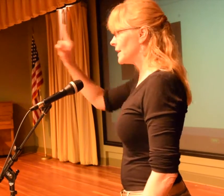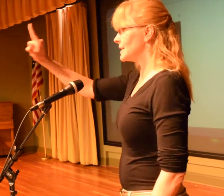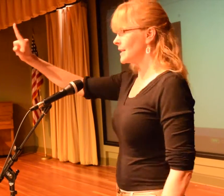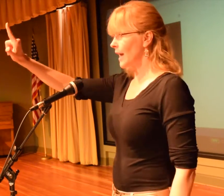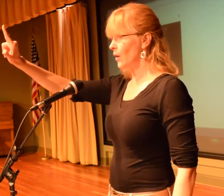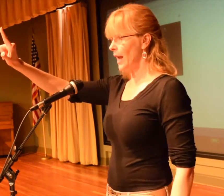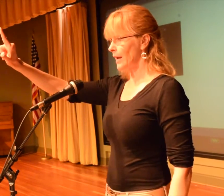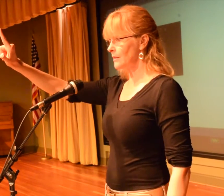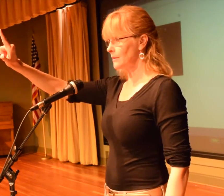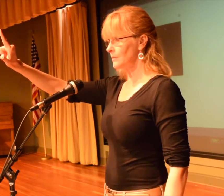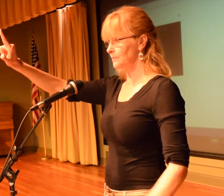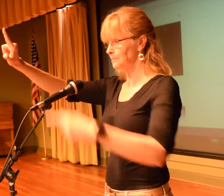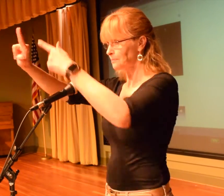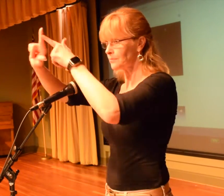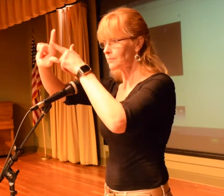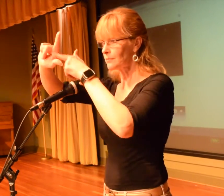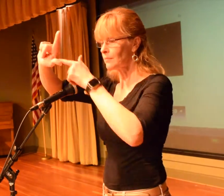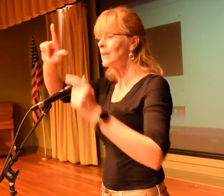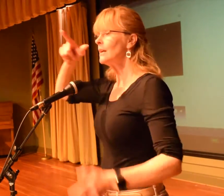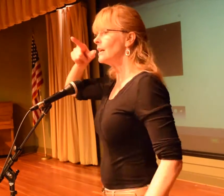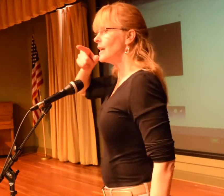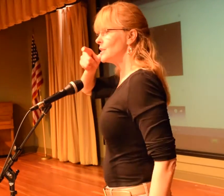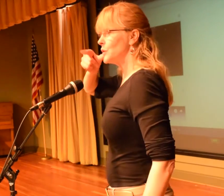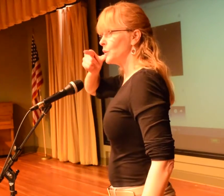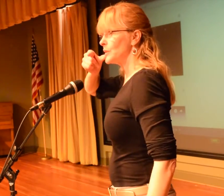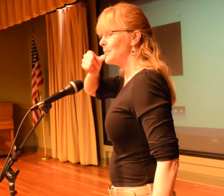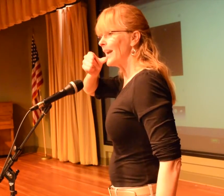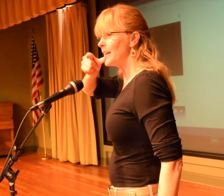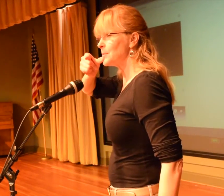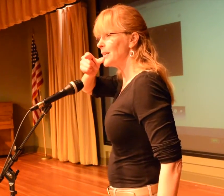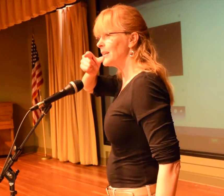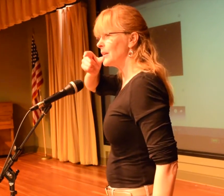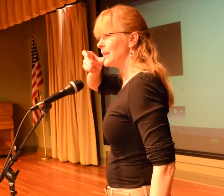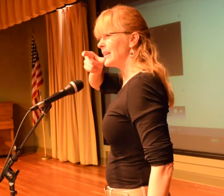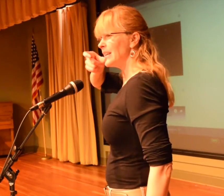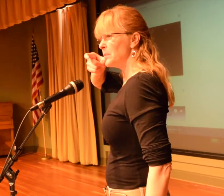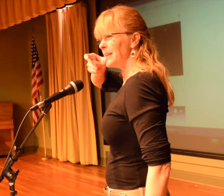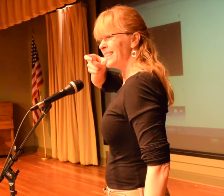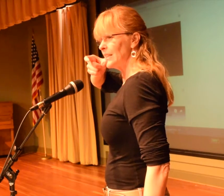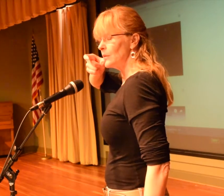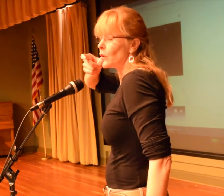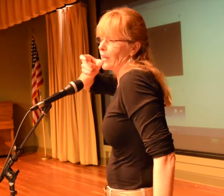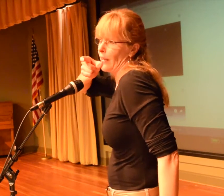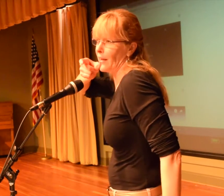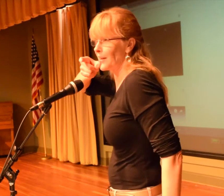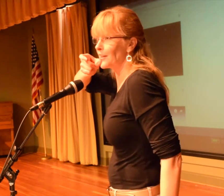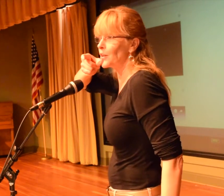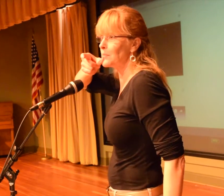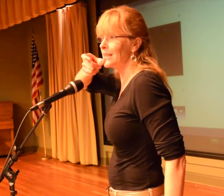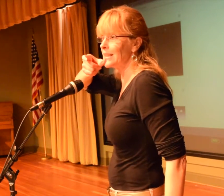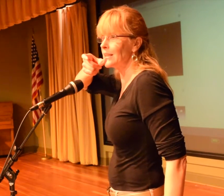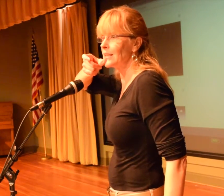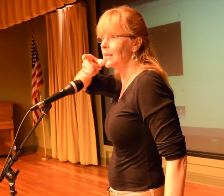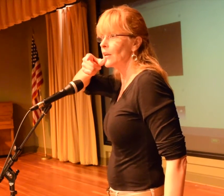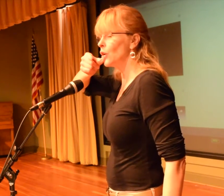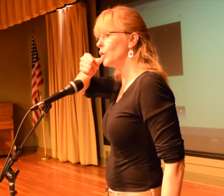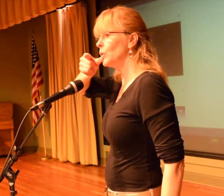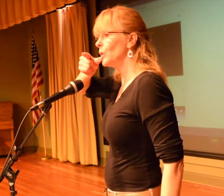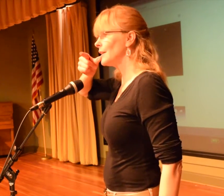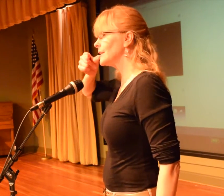is the L hand, and it's who. Somebody asked me, can you bend it? Yeah, you can bend it. Who? I tend to